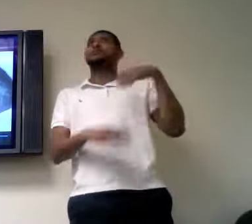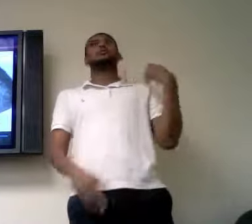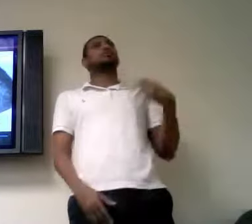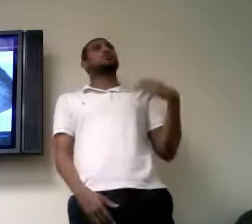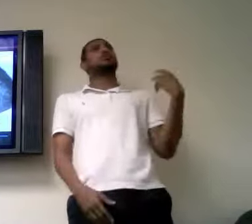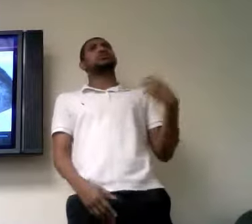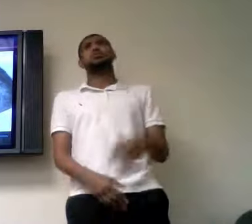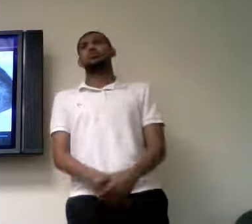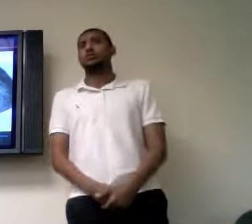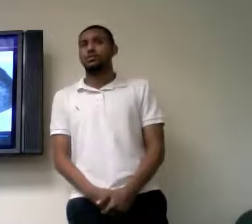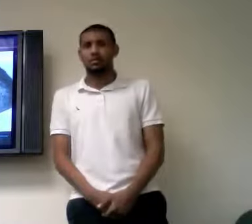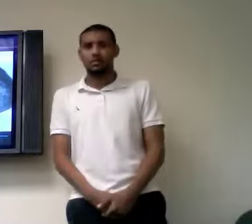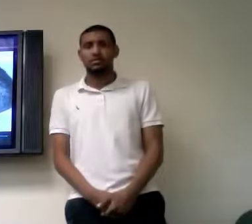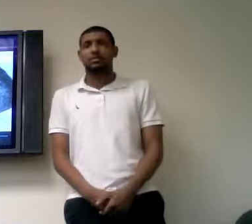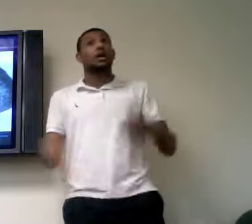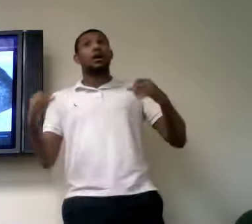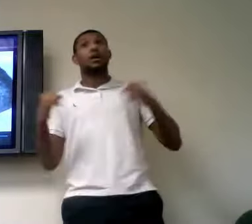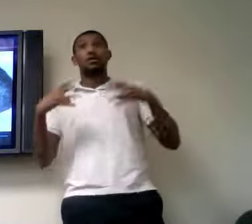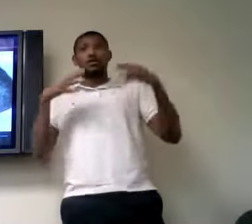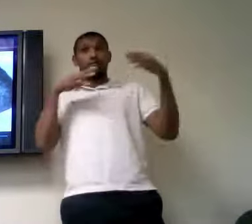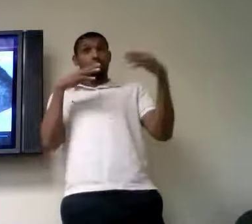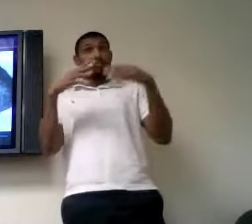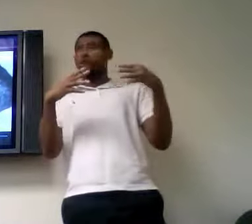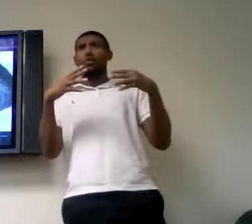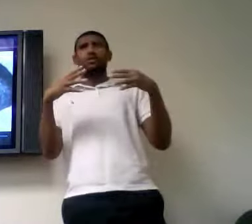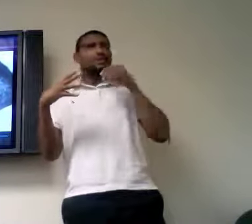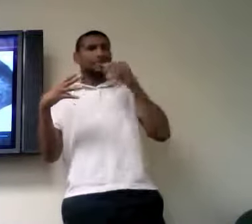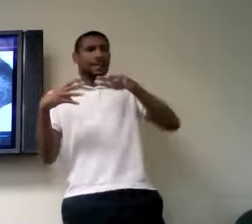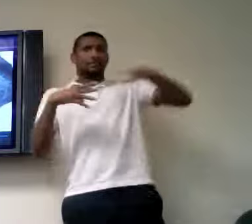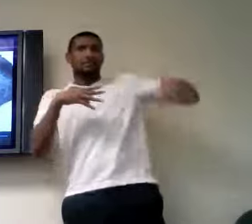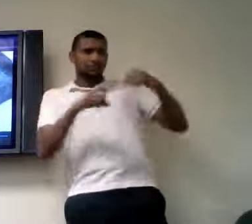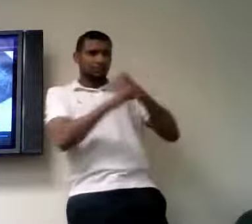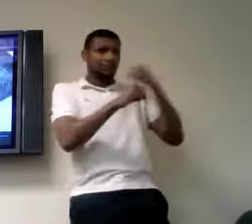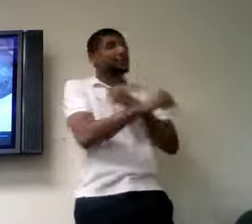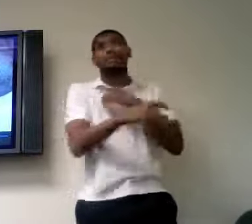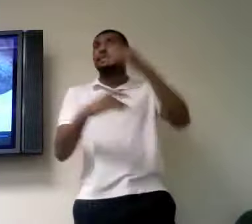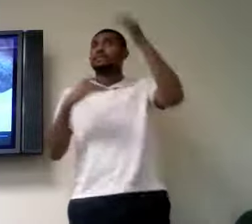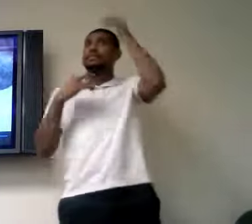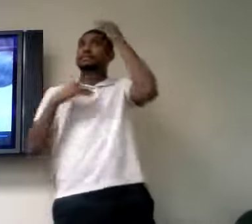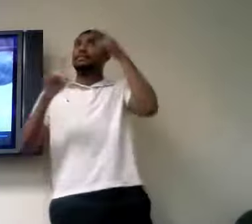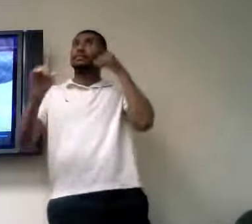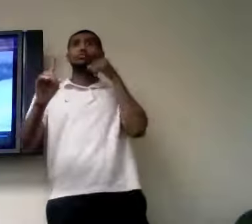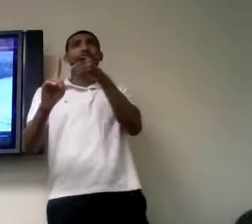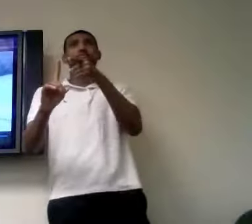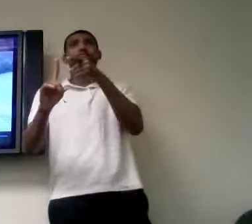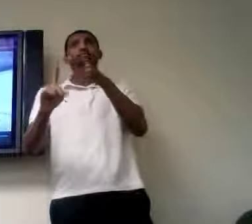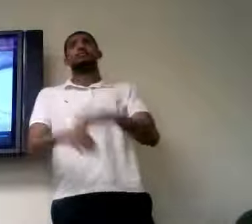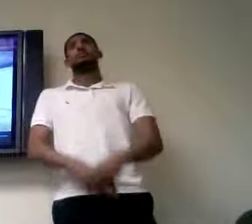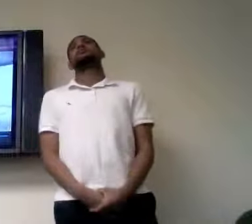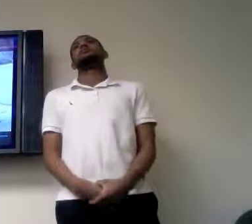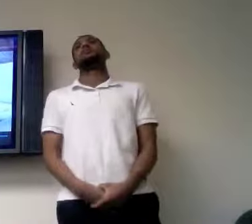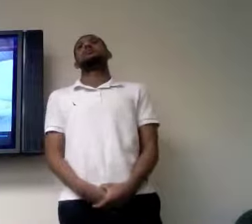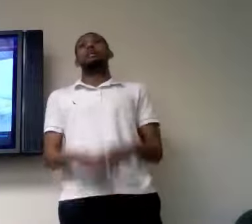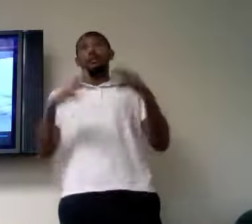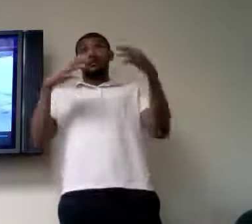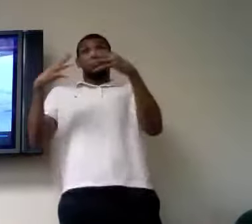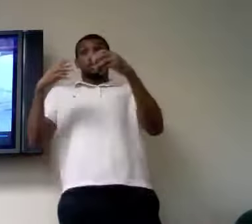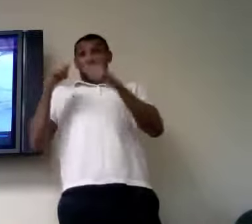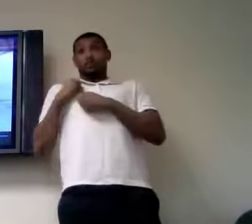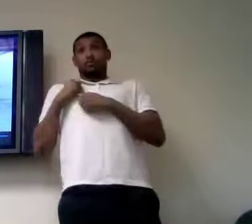of the Civil War was not the battlefield, it was disease. A Civil War soldier was twice as likely to die from disease